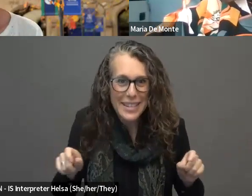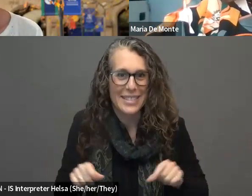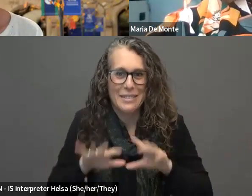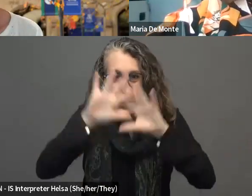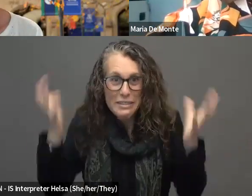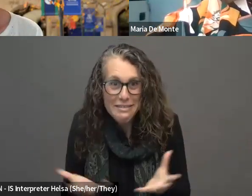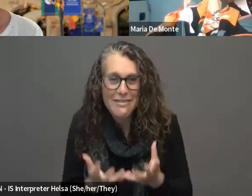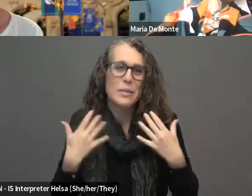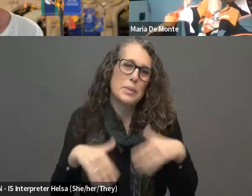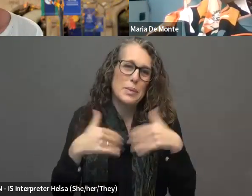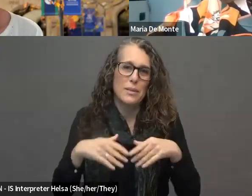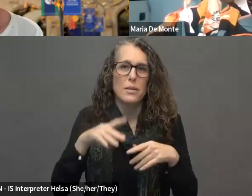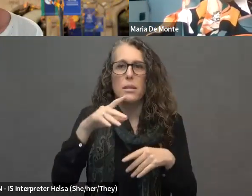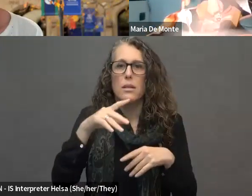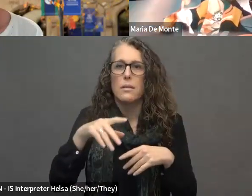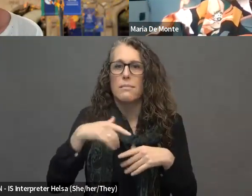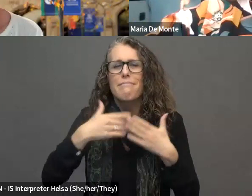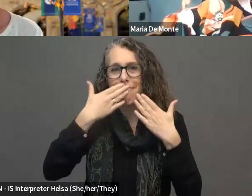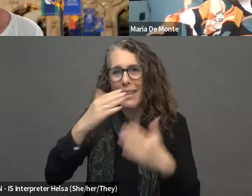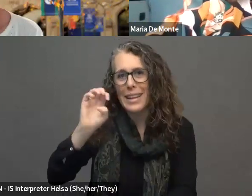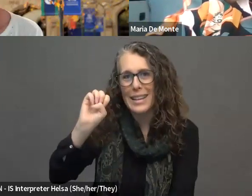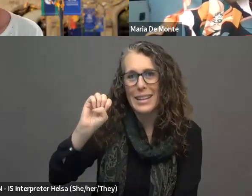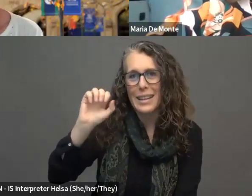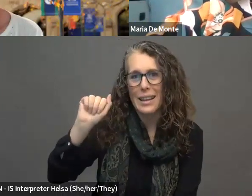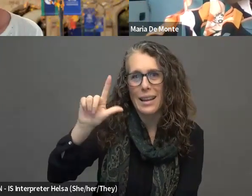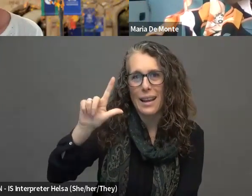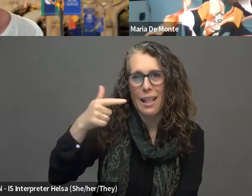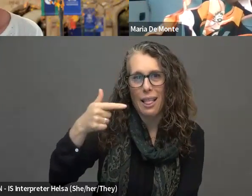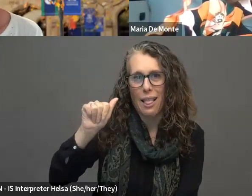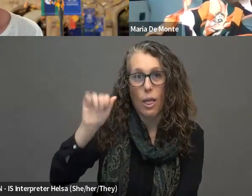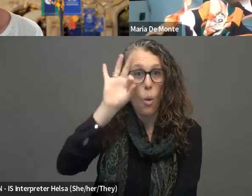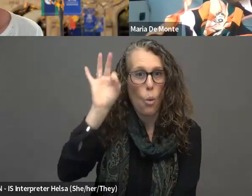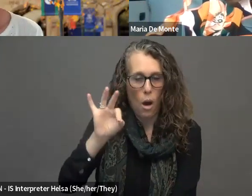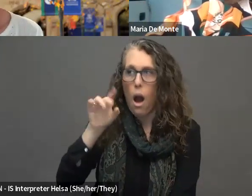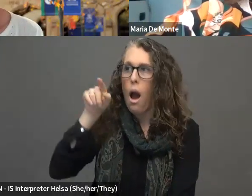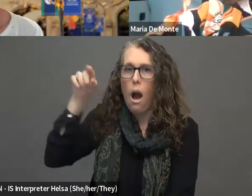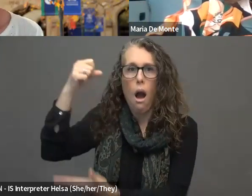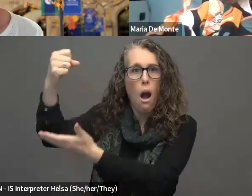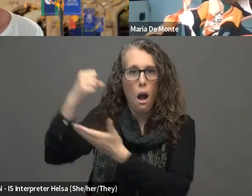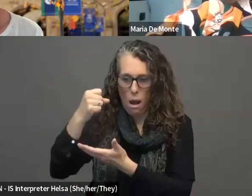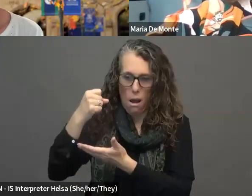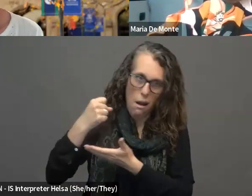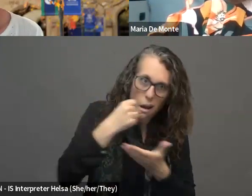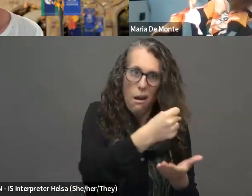we're very thankful to IALTA for funding the interpreting costs, as well as the,